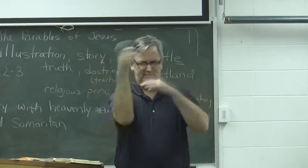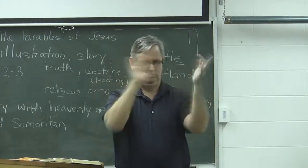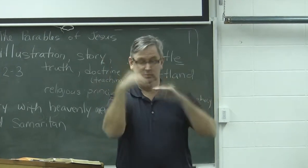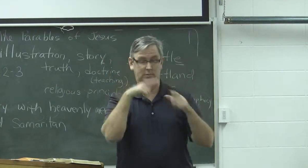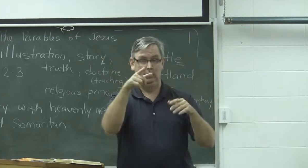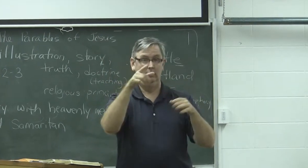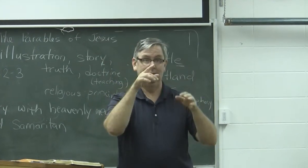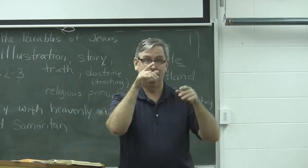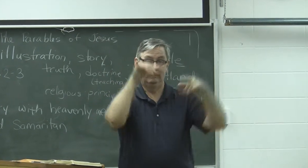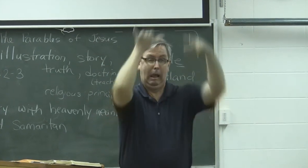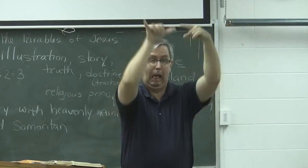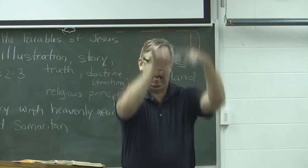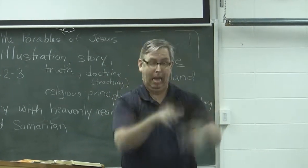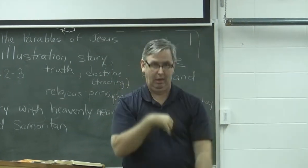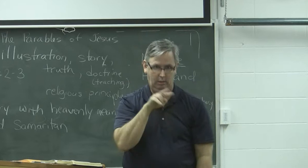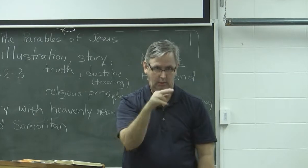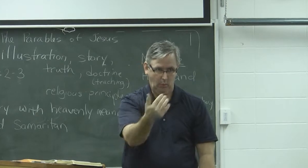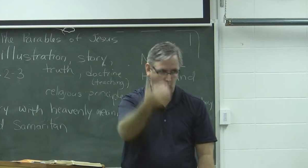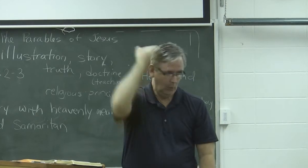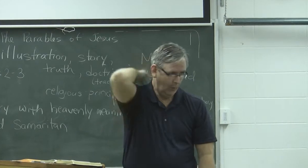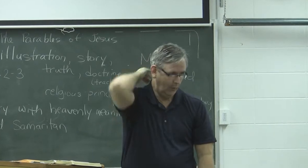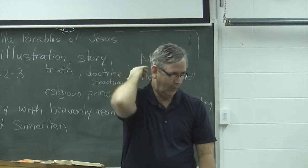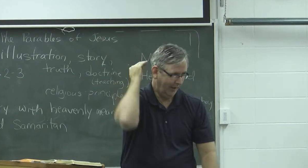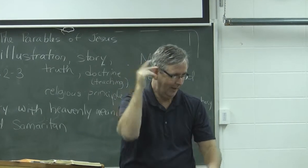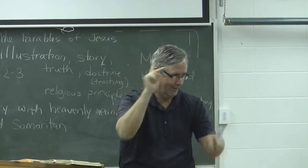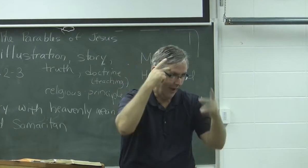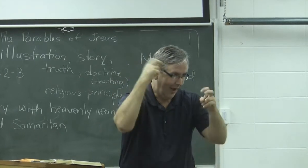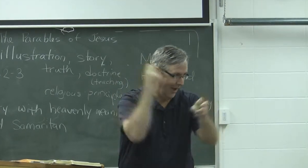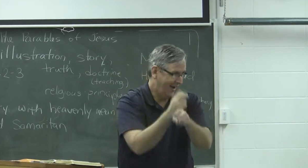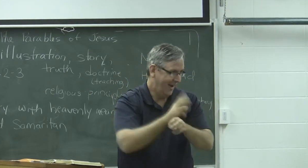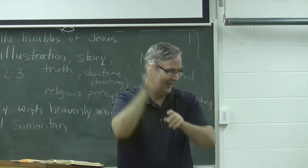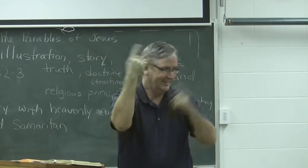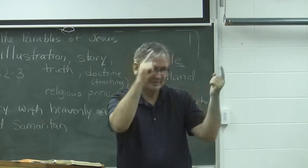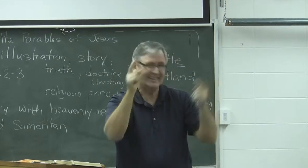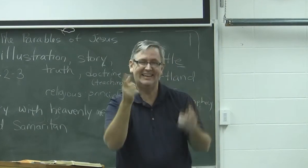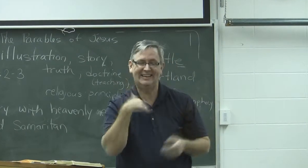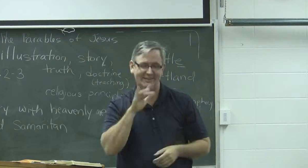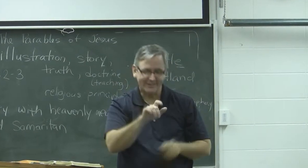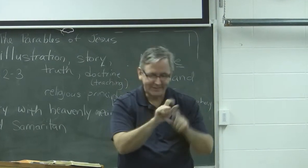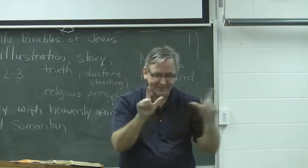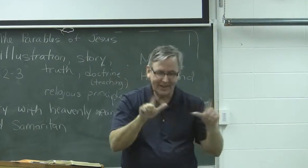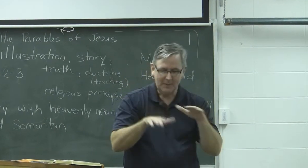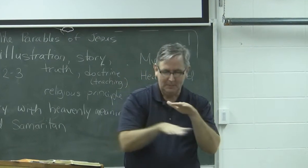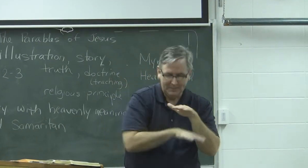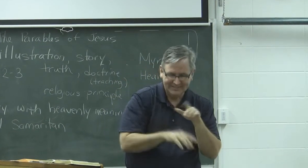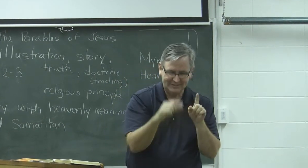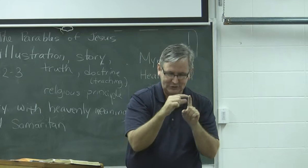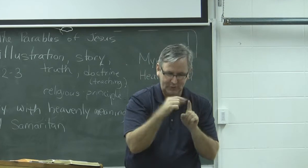articles. If I looked at the huge words and all that stuff, I would not be able to understand it. So I